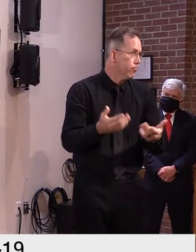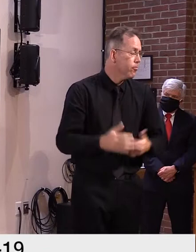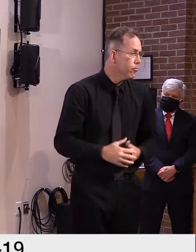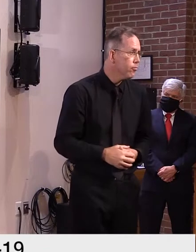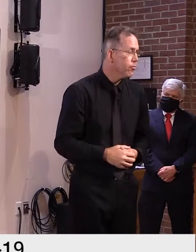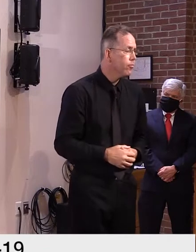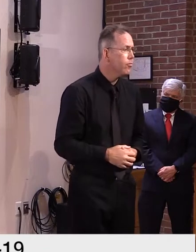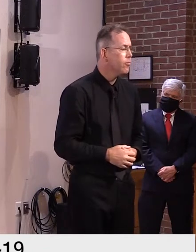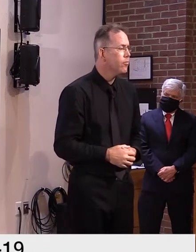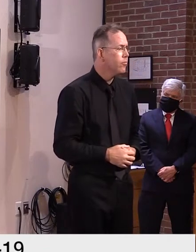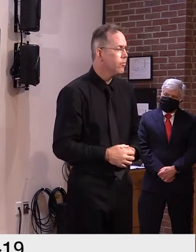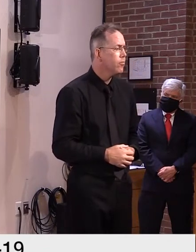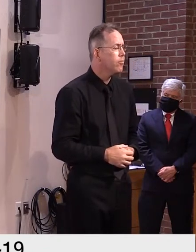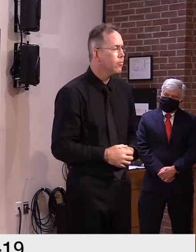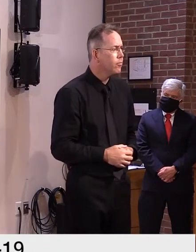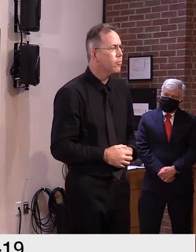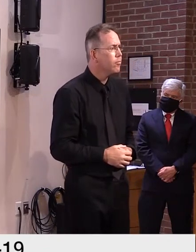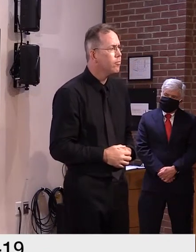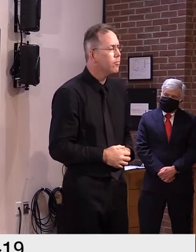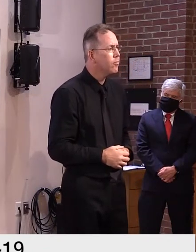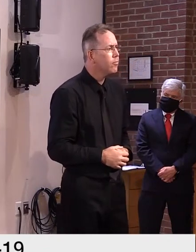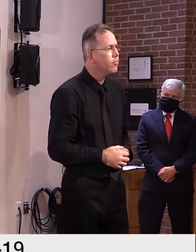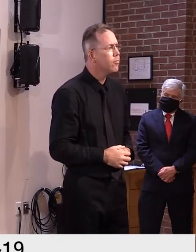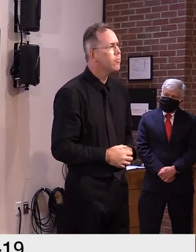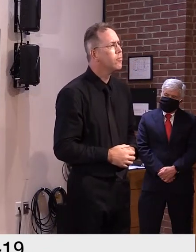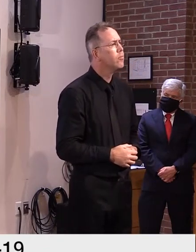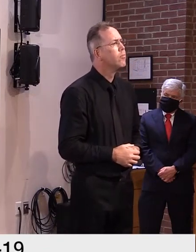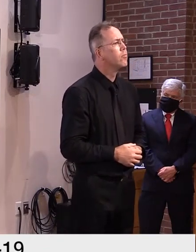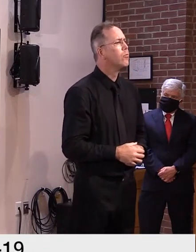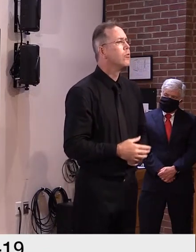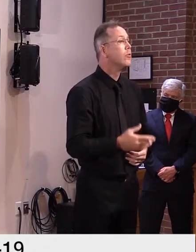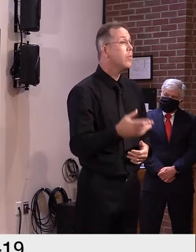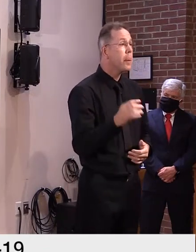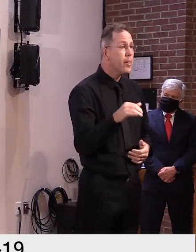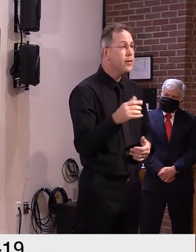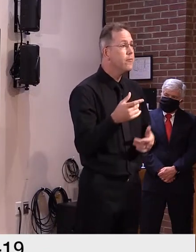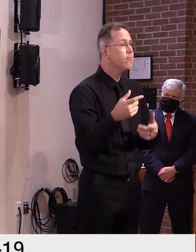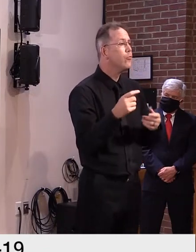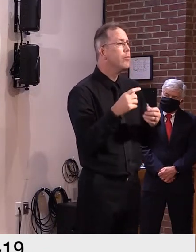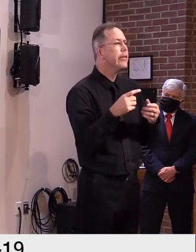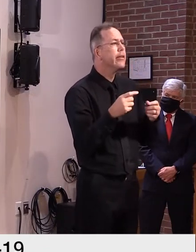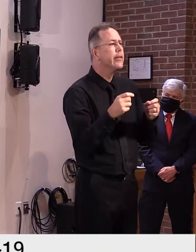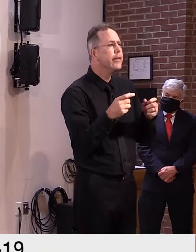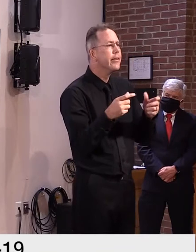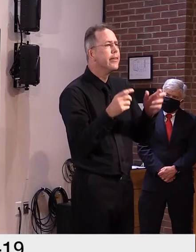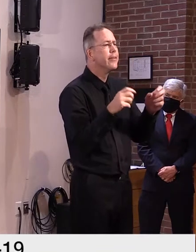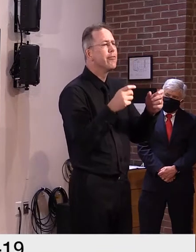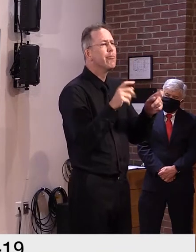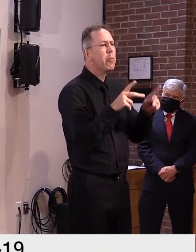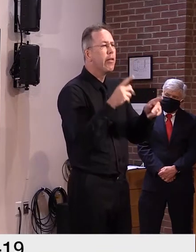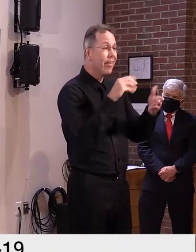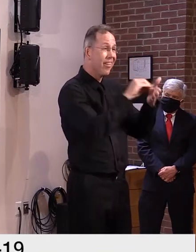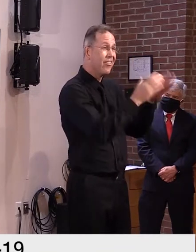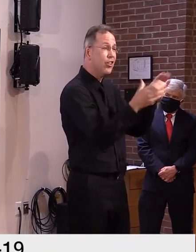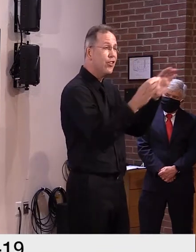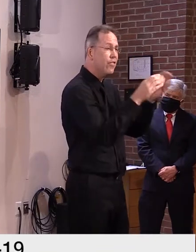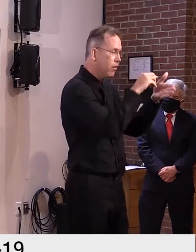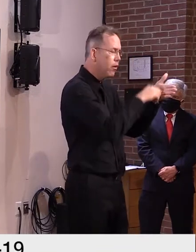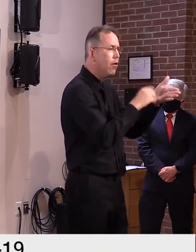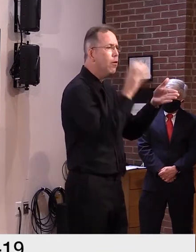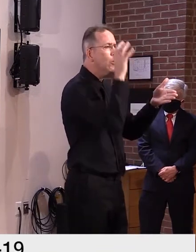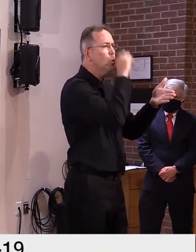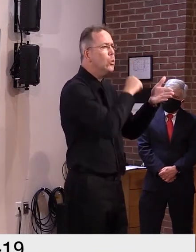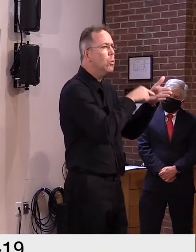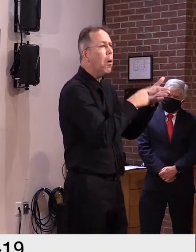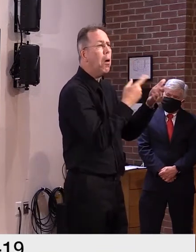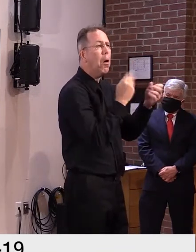while they're probably, you know, this would lead to an underestimate nationally because, as you're alluding to, people wouldn't be